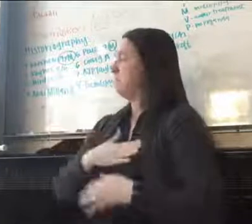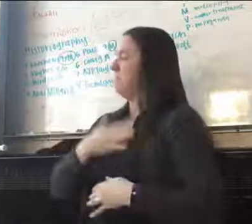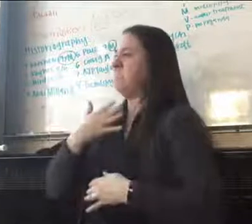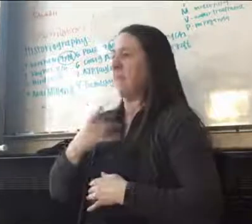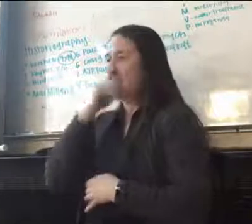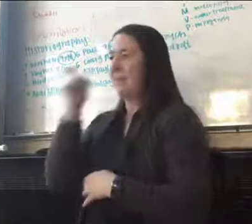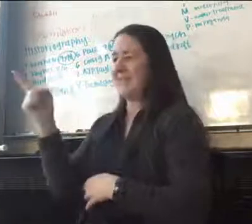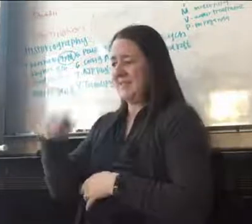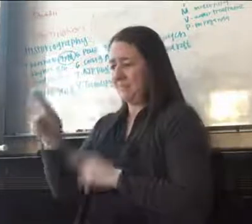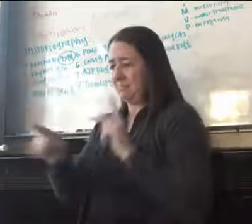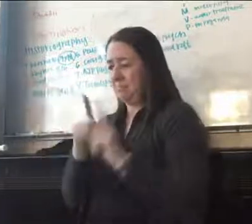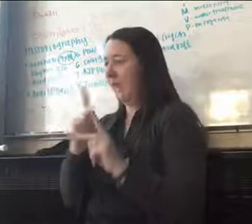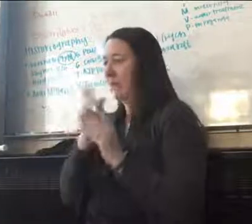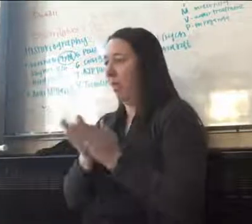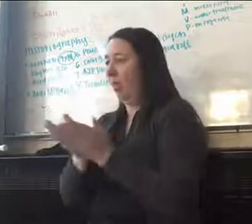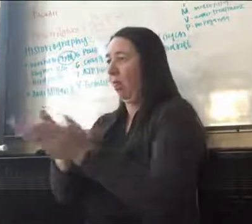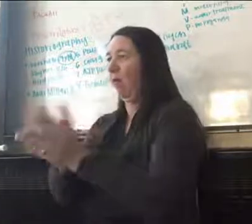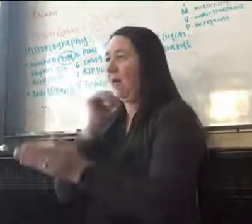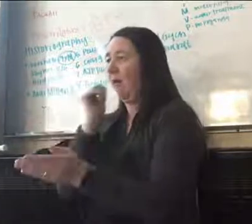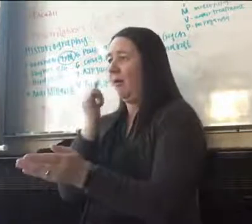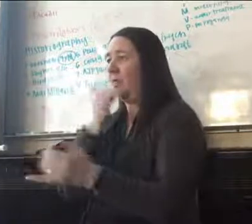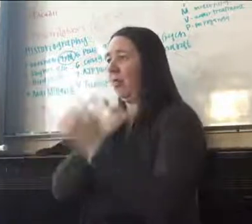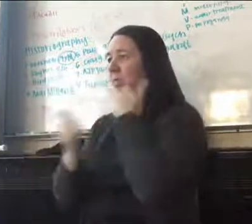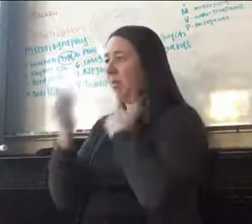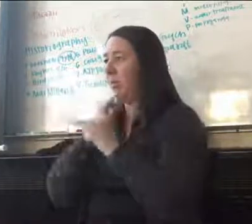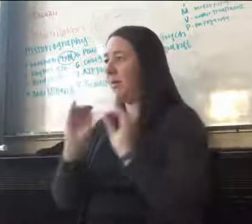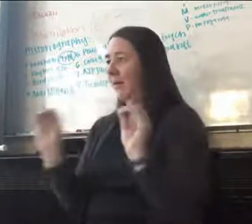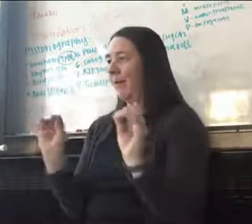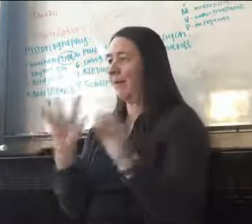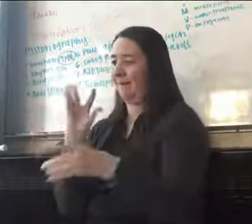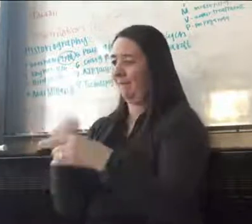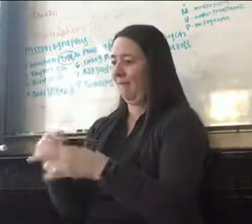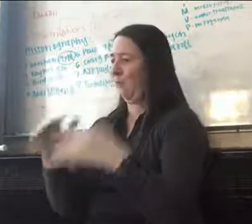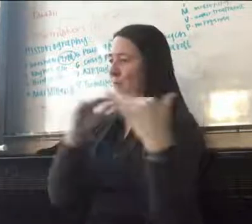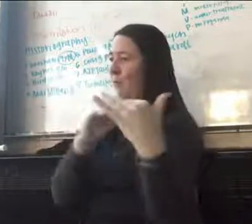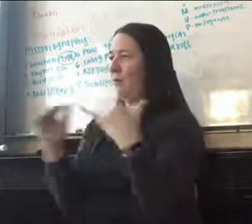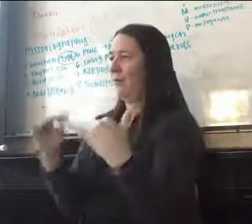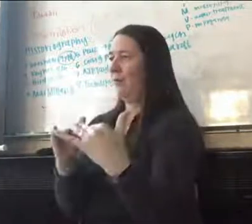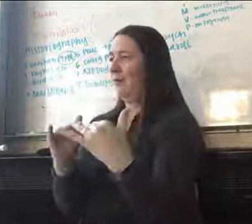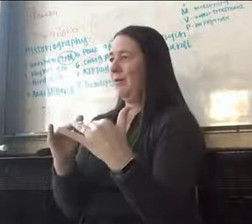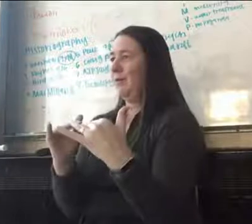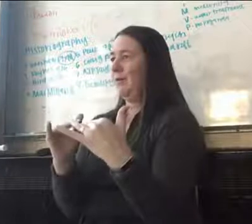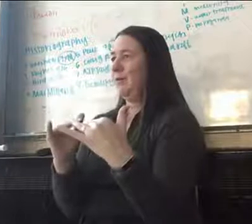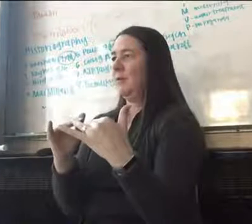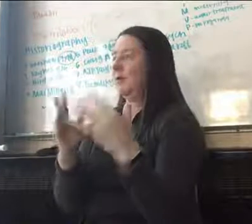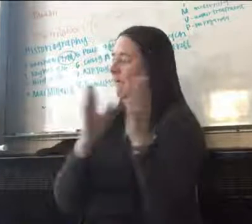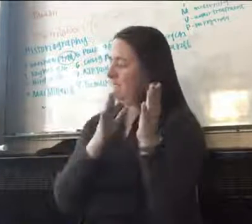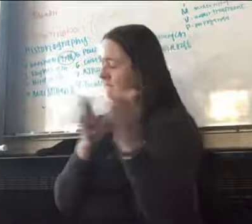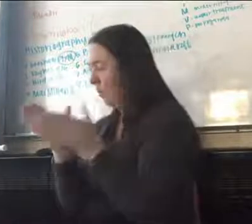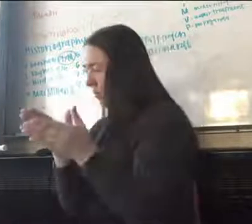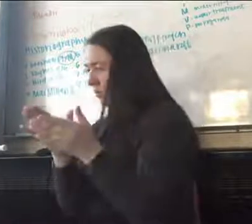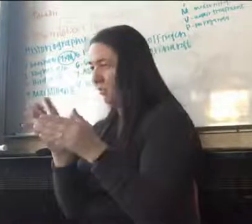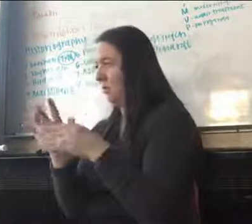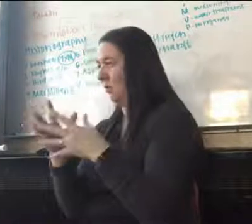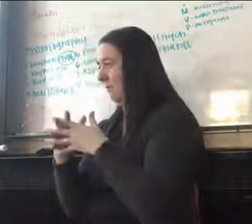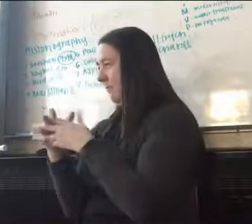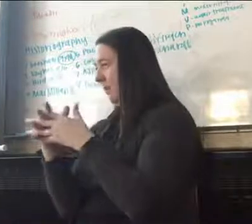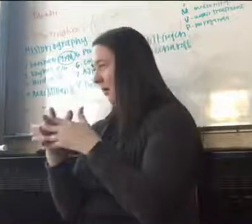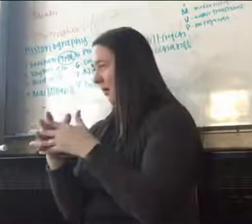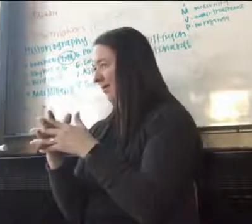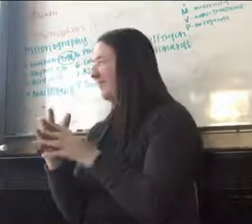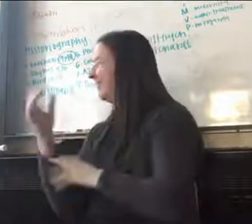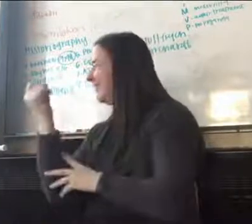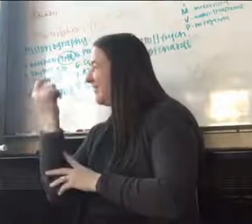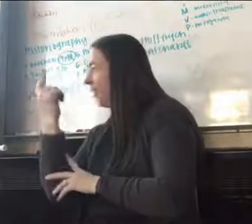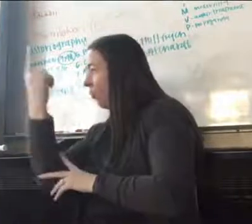sudden, they're getting killed because of these terrible Germans. And Americans begin to shift towards war. Except there's a little problem. You see, remember how